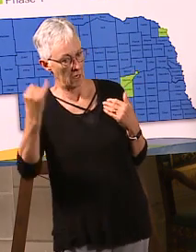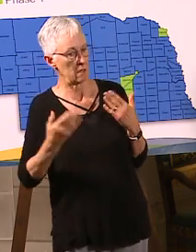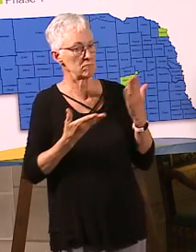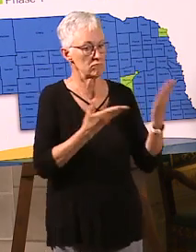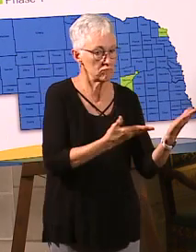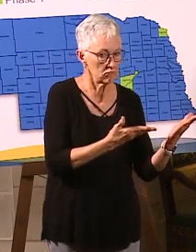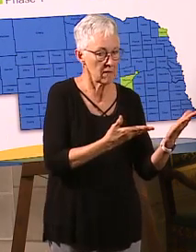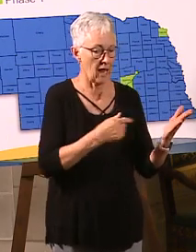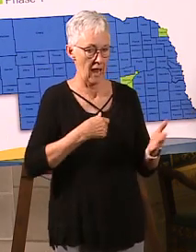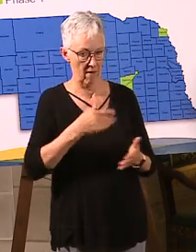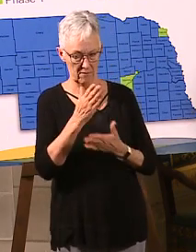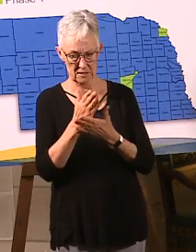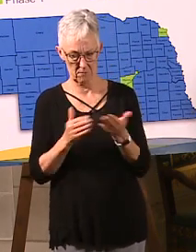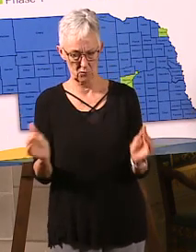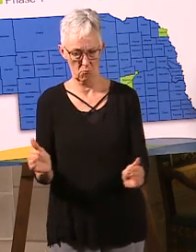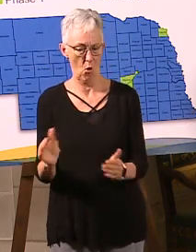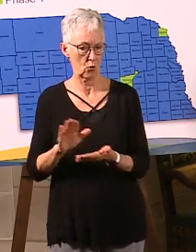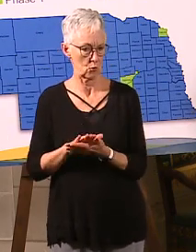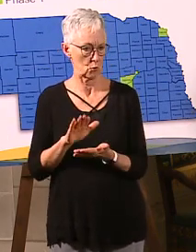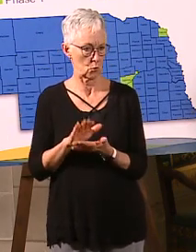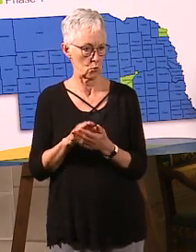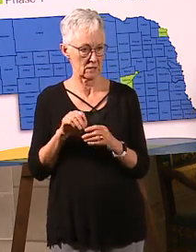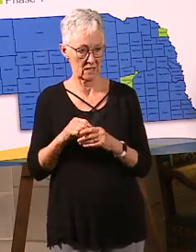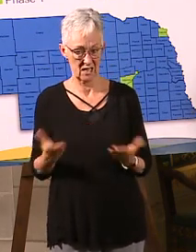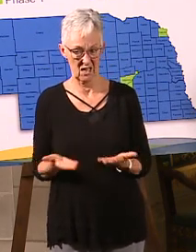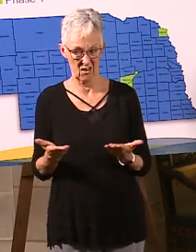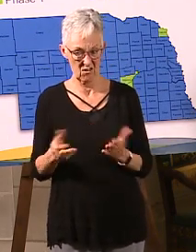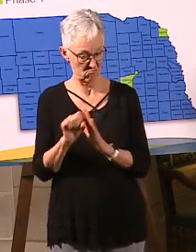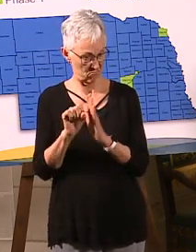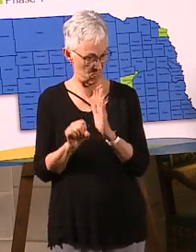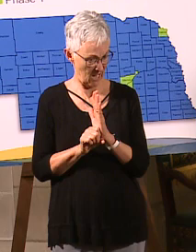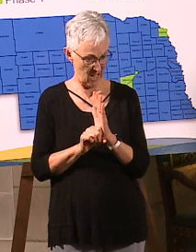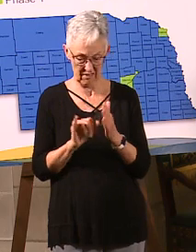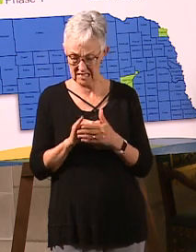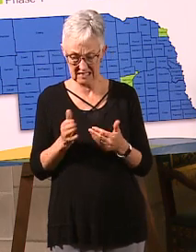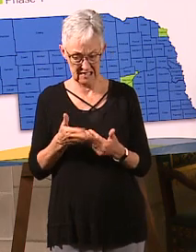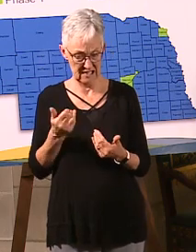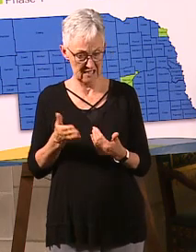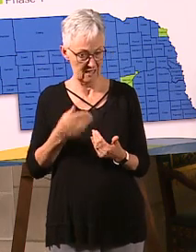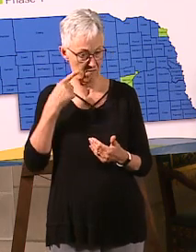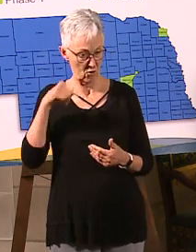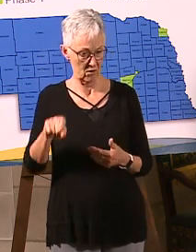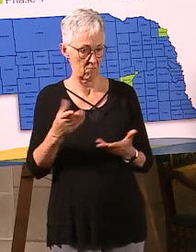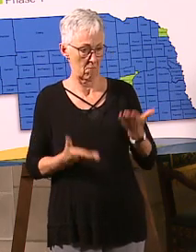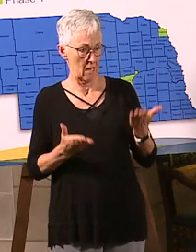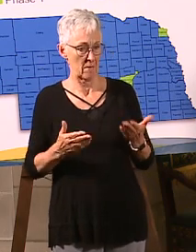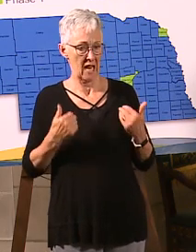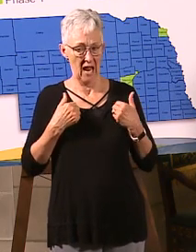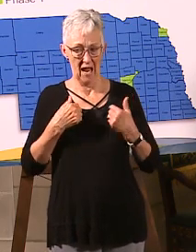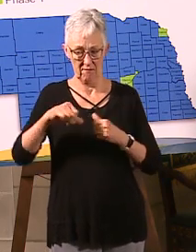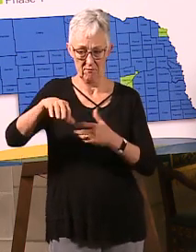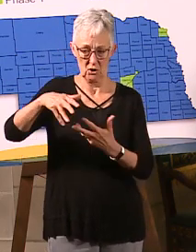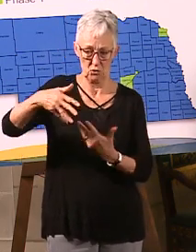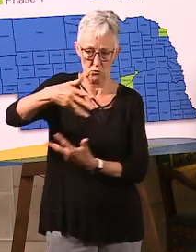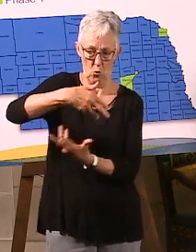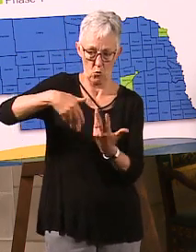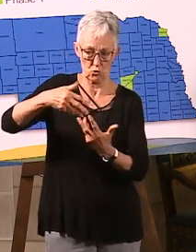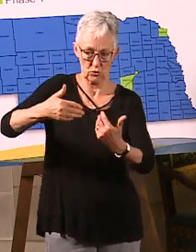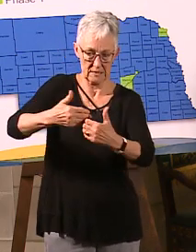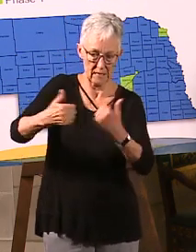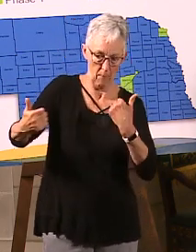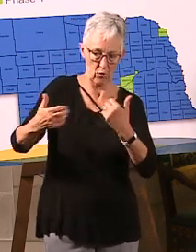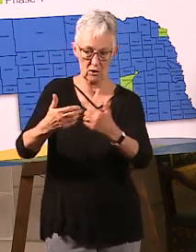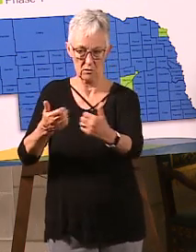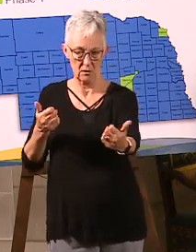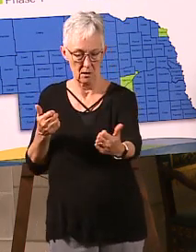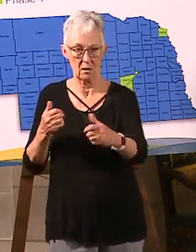state of Nebraska that their ability to do social distancing might be relatively easy in certain settings. And we have very large districts and buildings where they're having